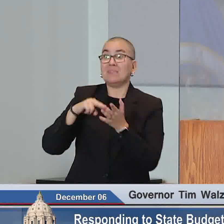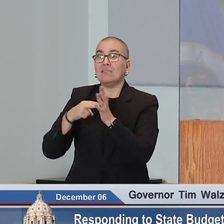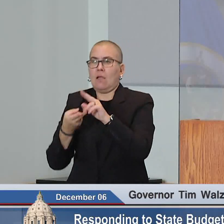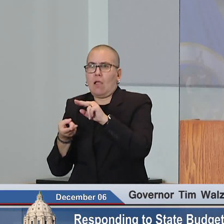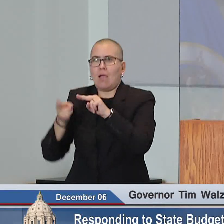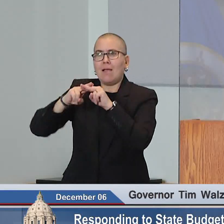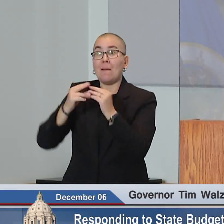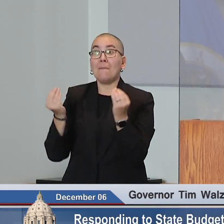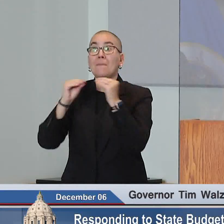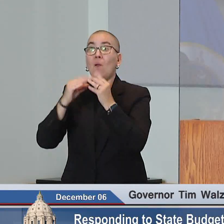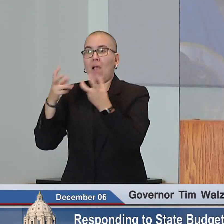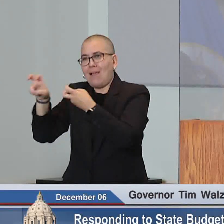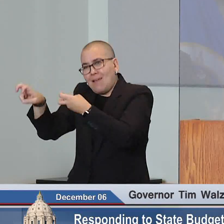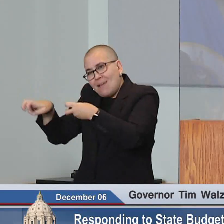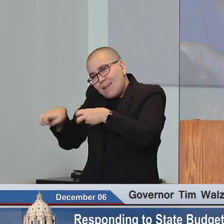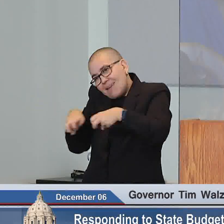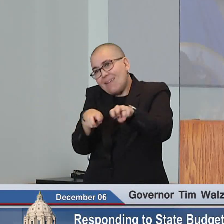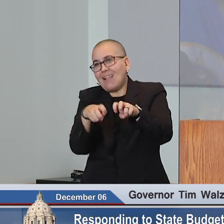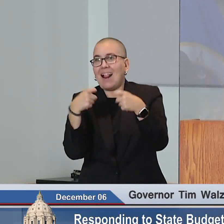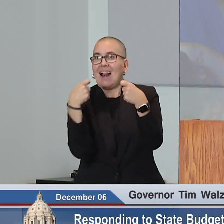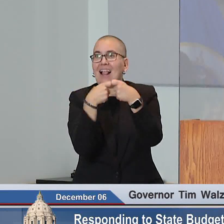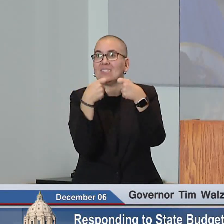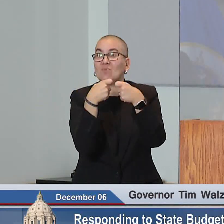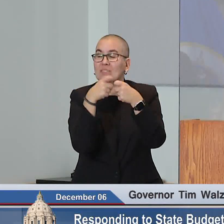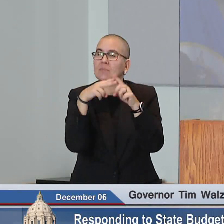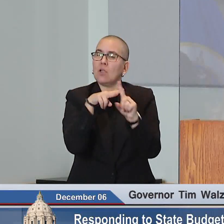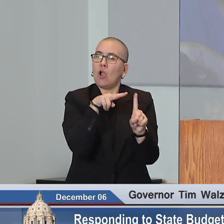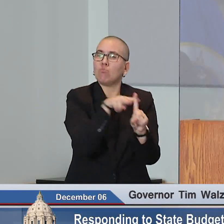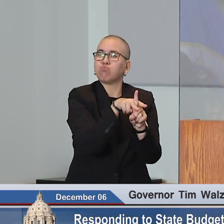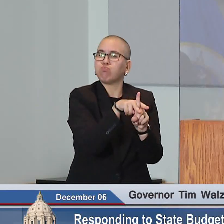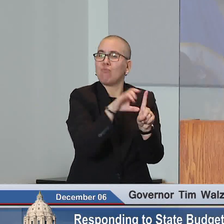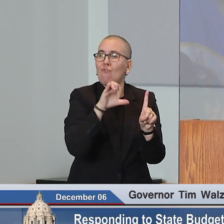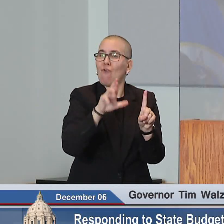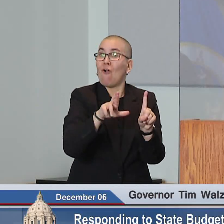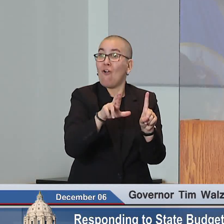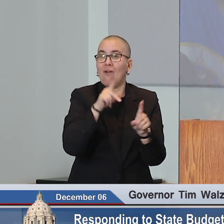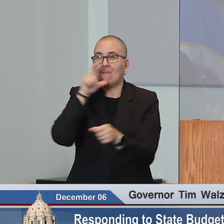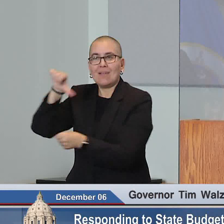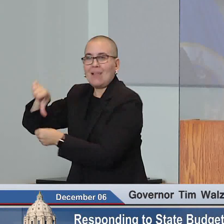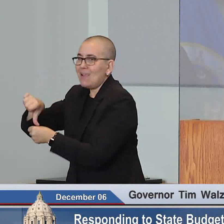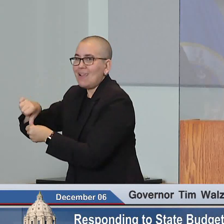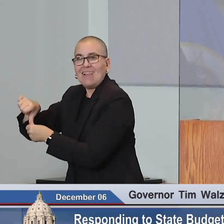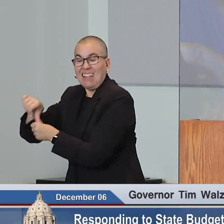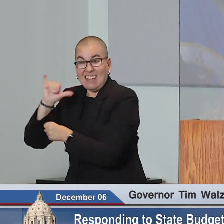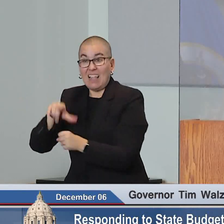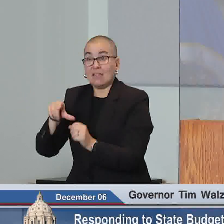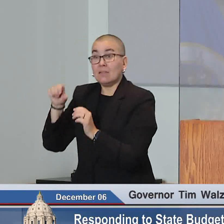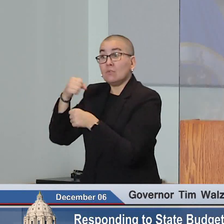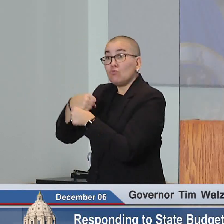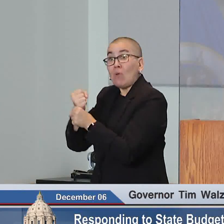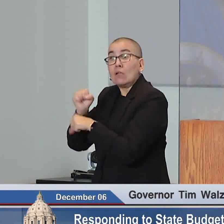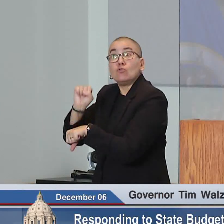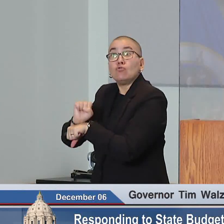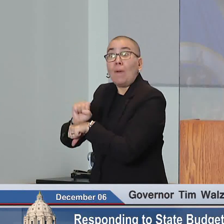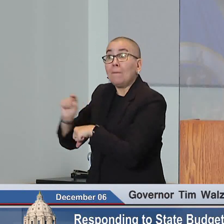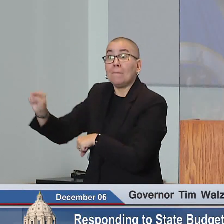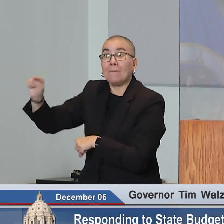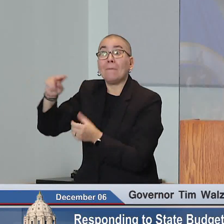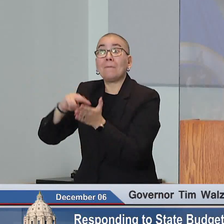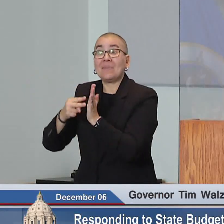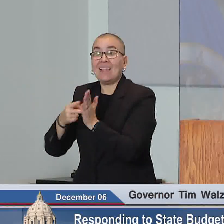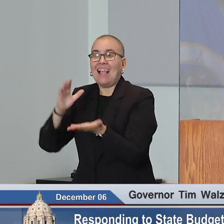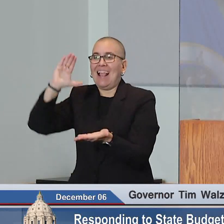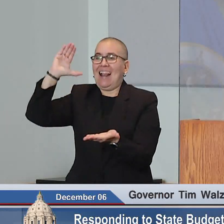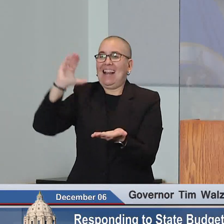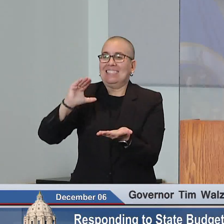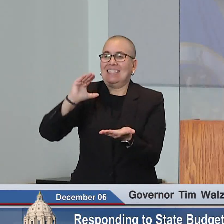the state so we can deal with climate change in a real practical manner by also creating jobs. And it means that we reduce some of those costs to folks, that we have